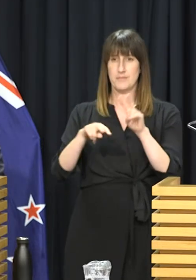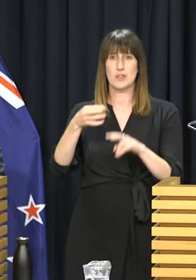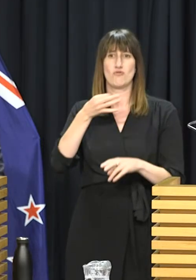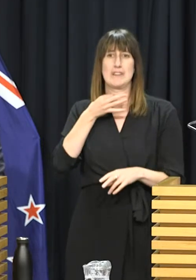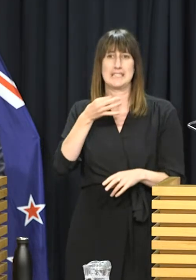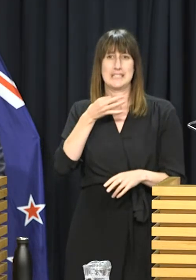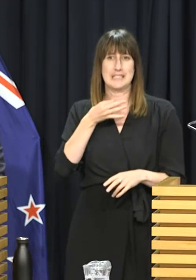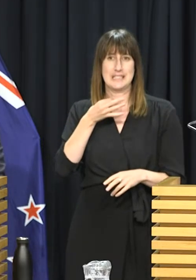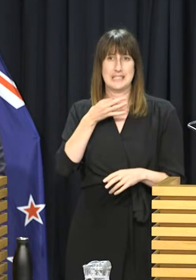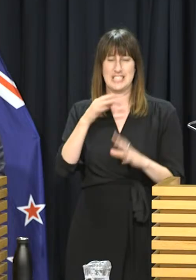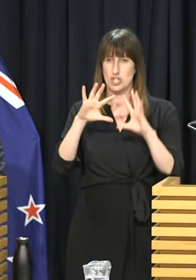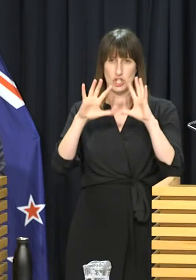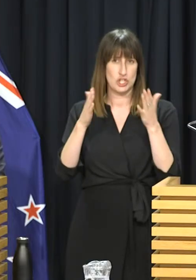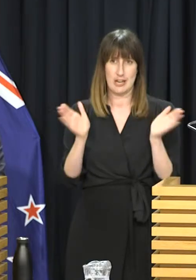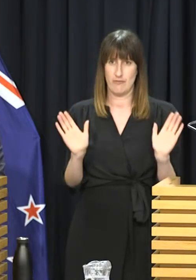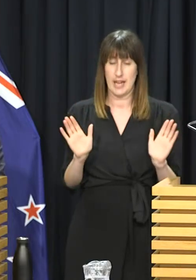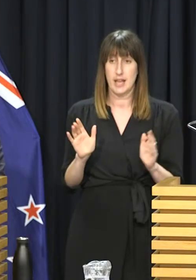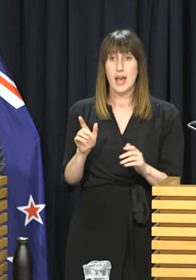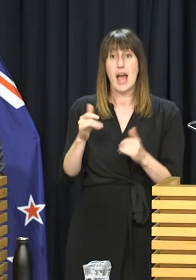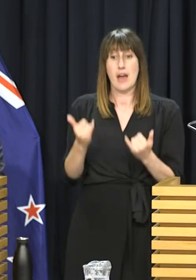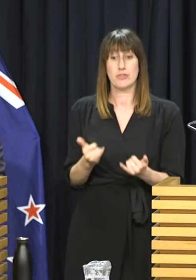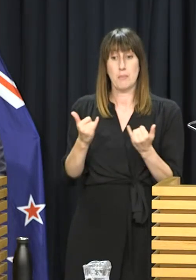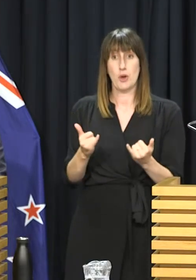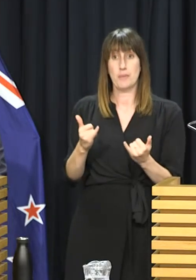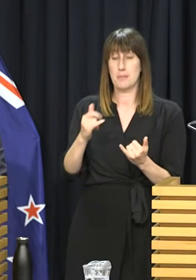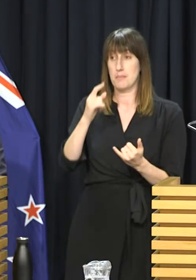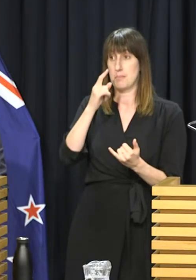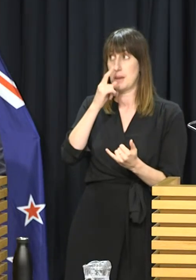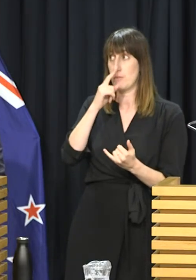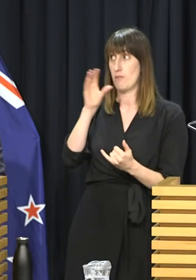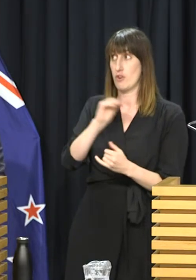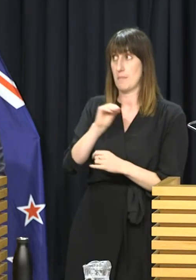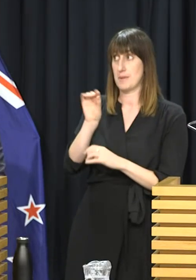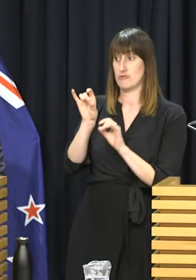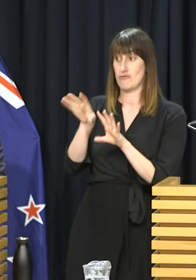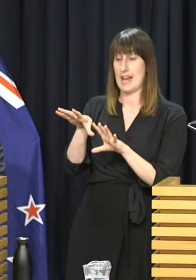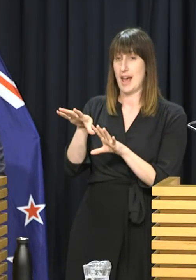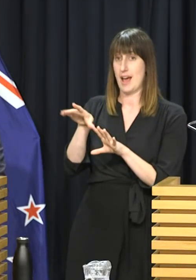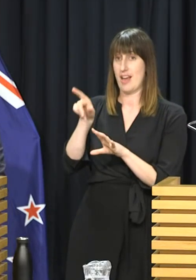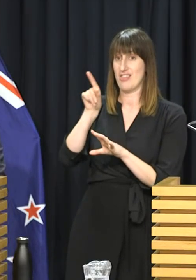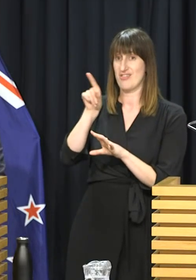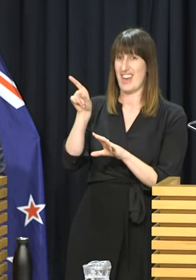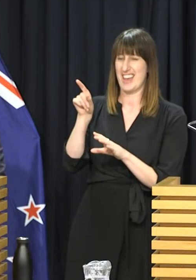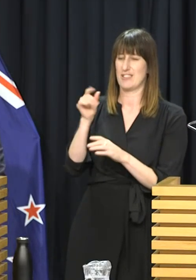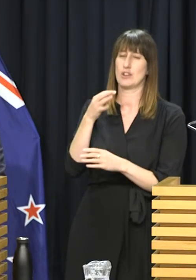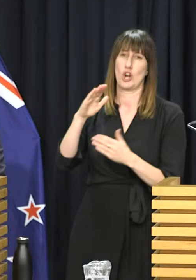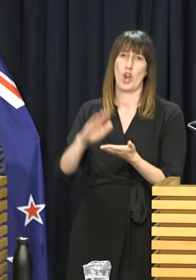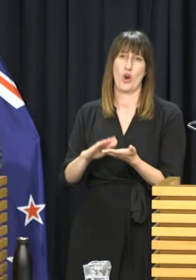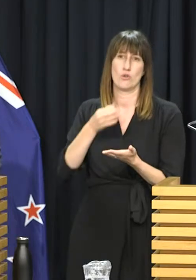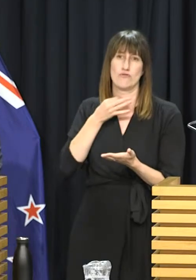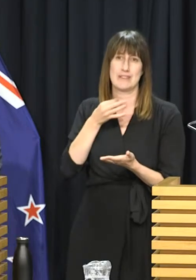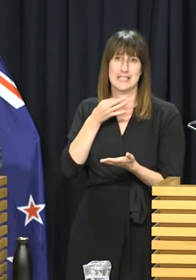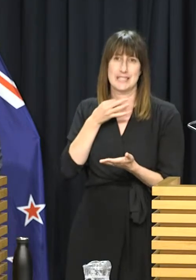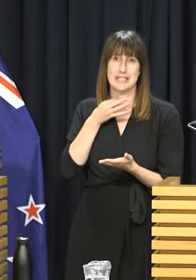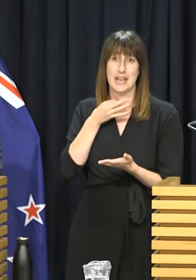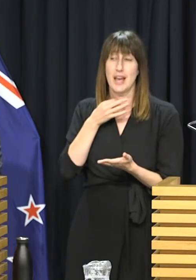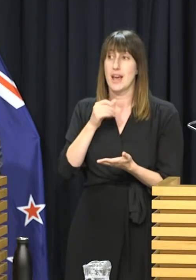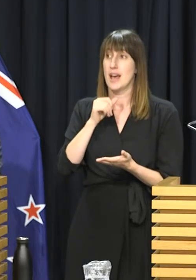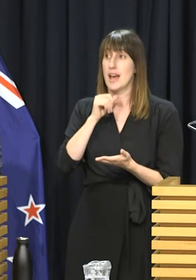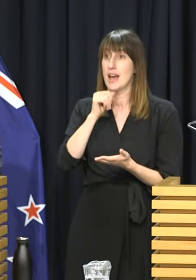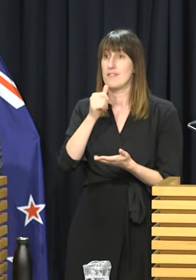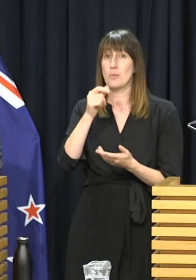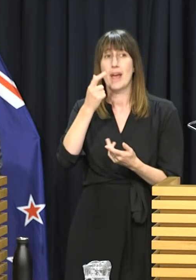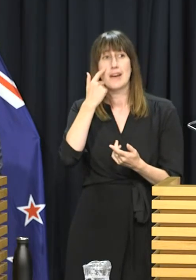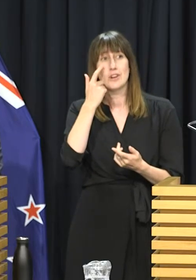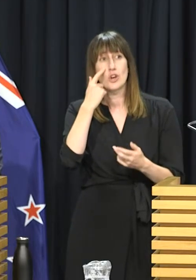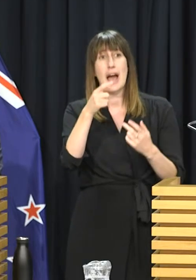moment, people coming in from Australia are very low risk. If we replace a proportion of those with people from higher risk countries, we